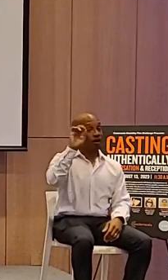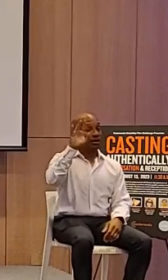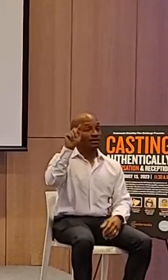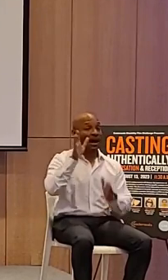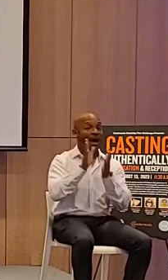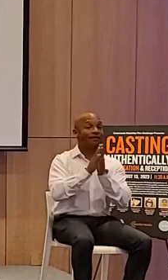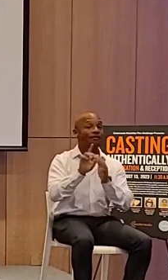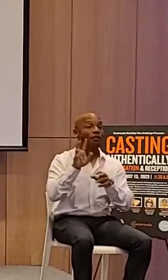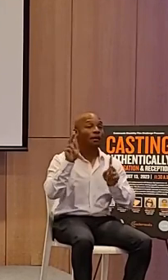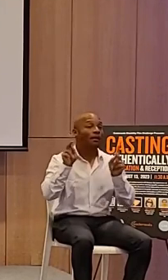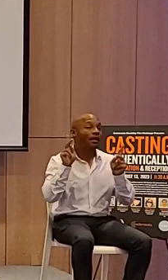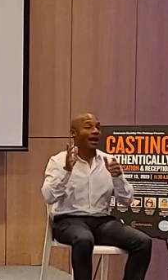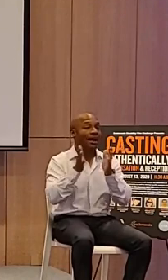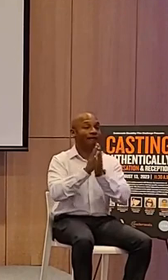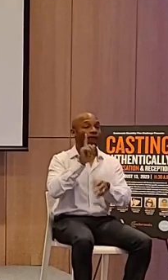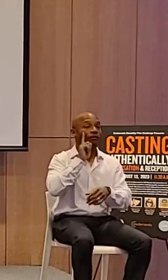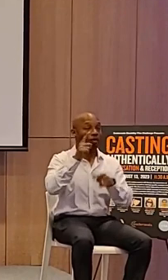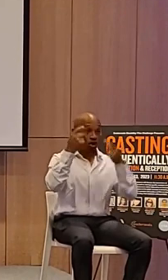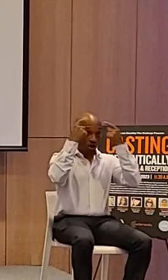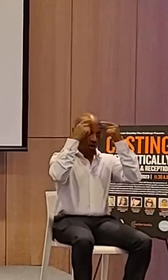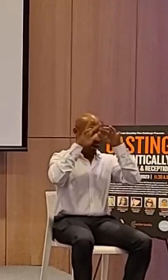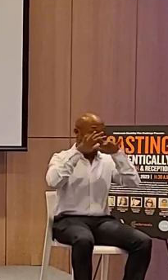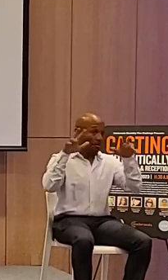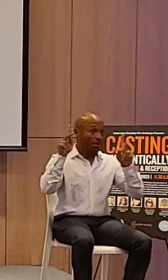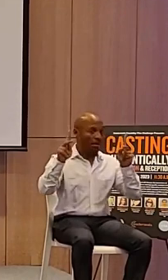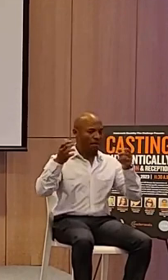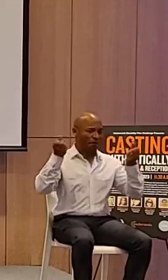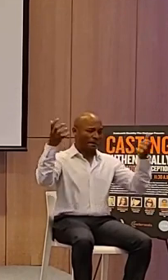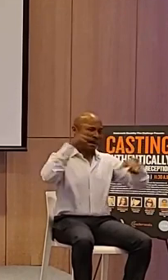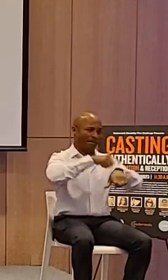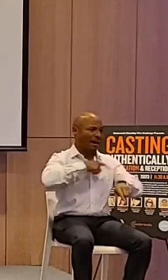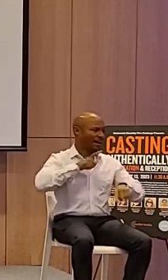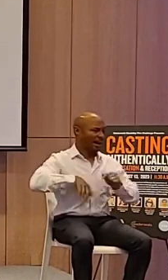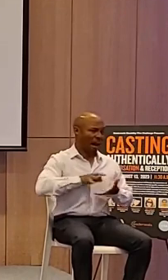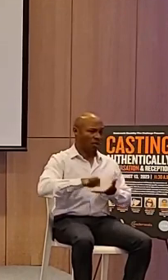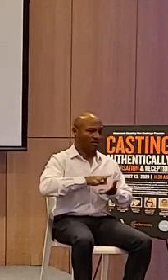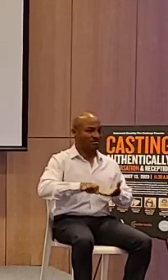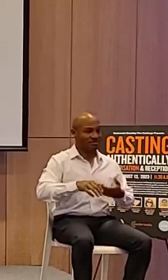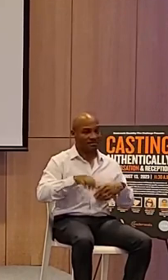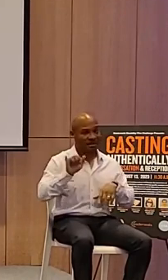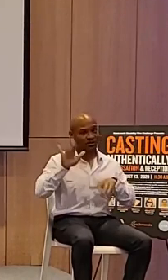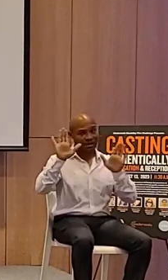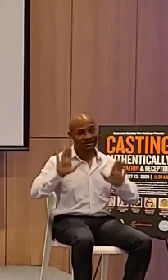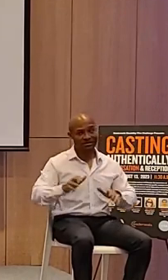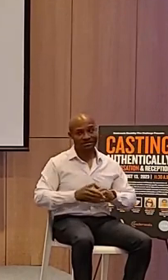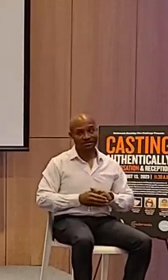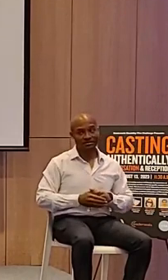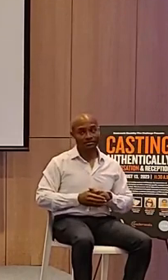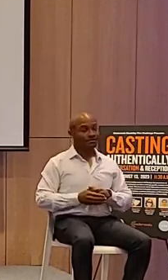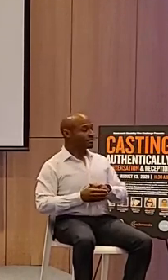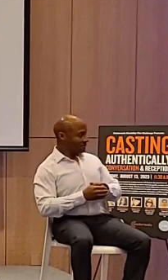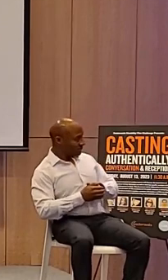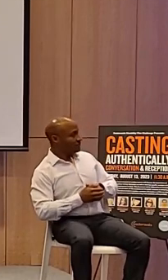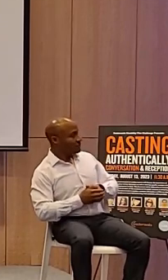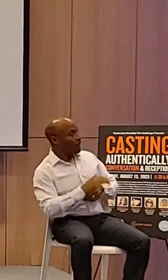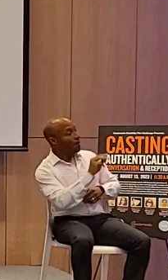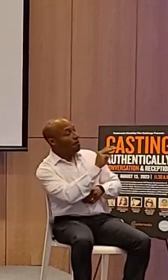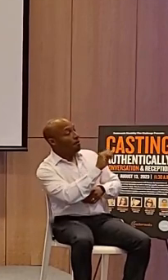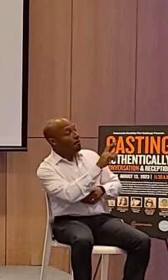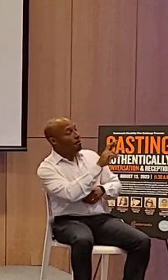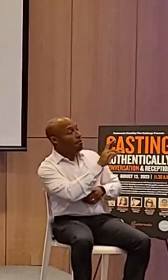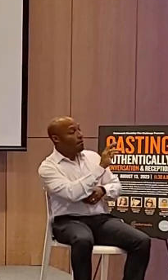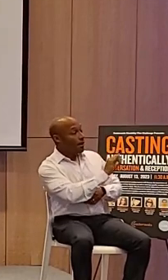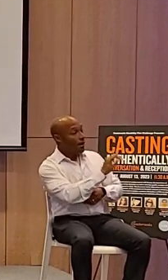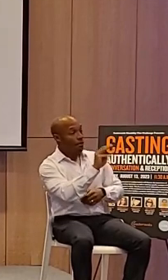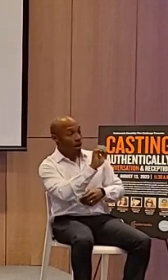where I've gone to make sure of those things. So that's great. Mary, Mark, anything quickly before we throw it to our Q&A? I'm with